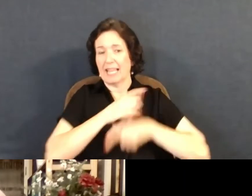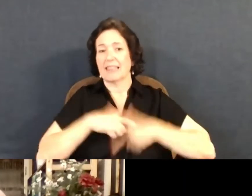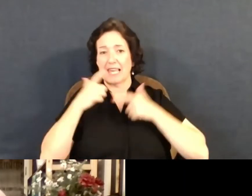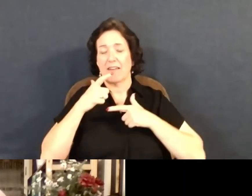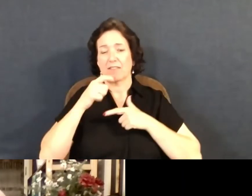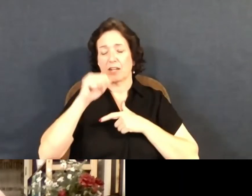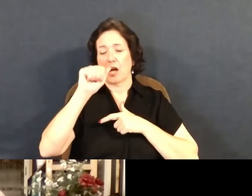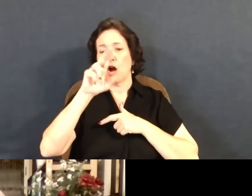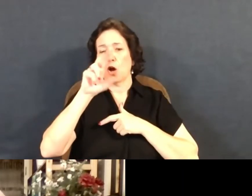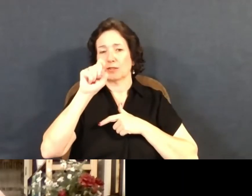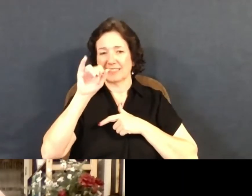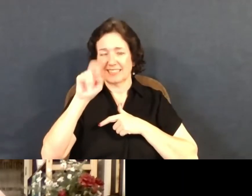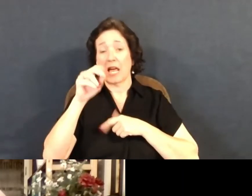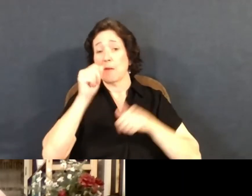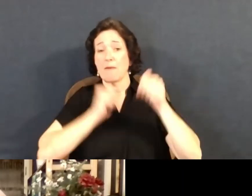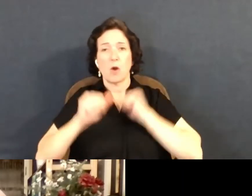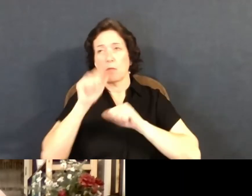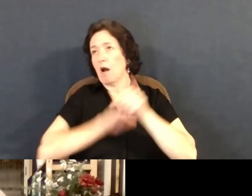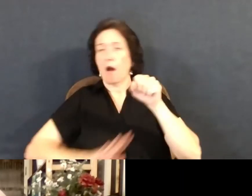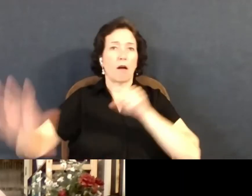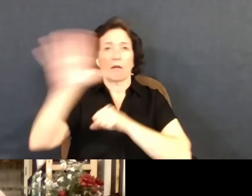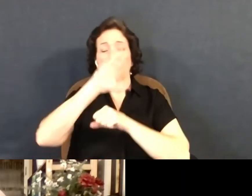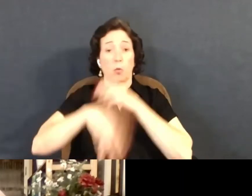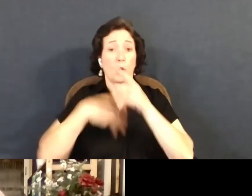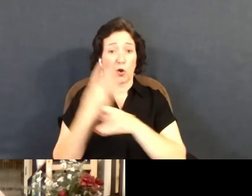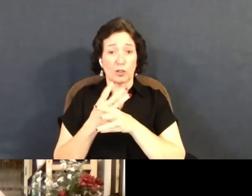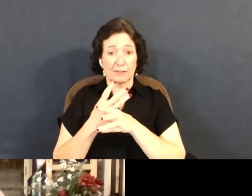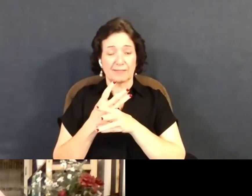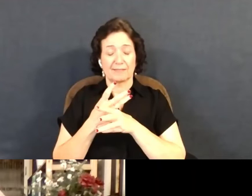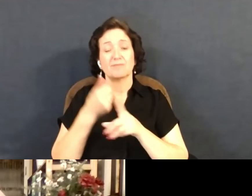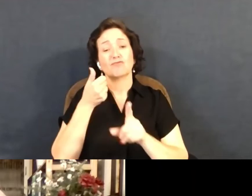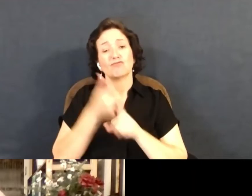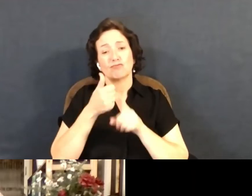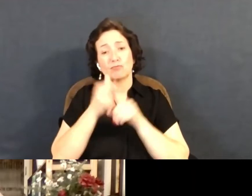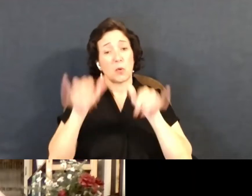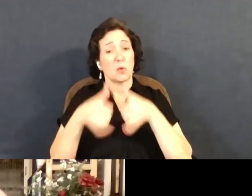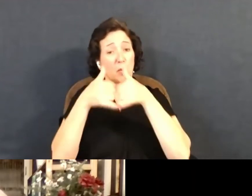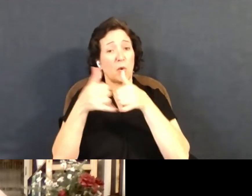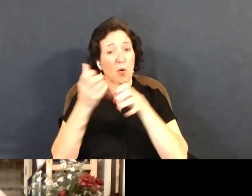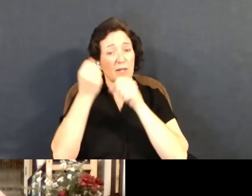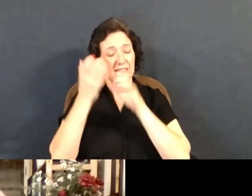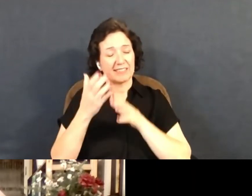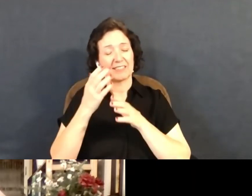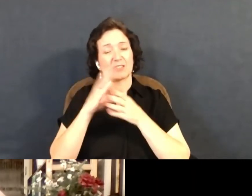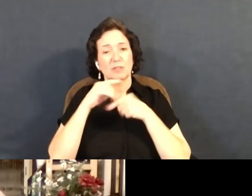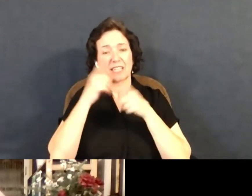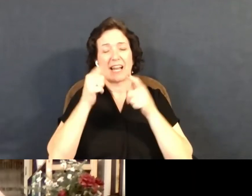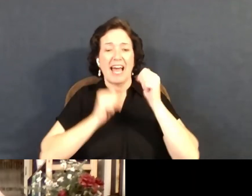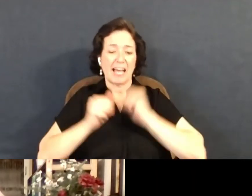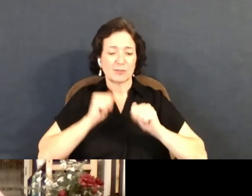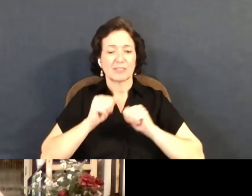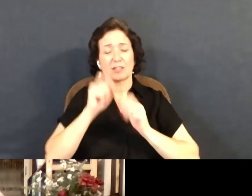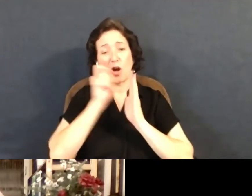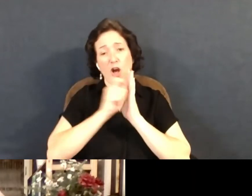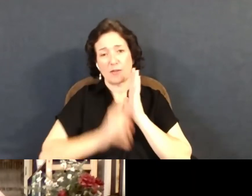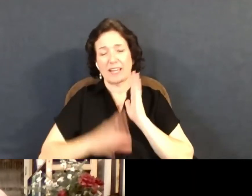Austin, and performs all over the world. She is an award-winning storyteller, actress, author, and